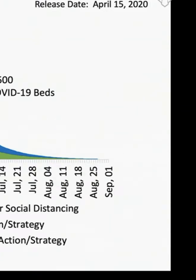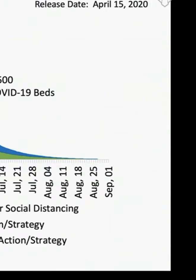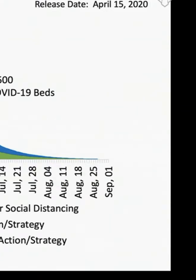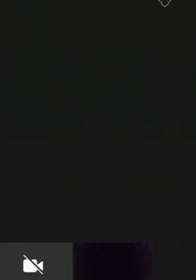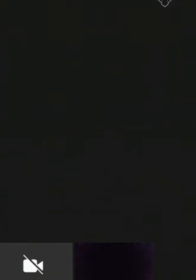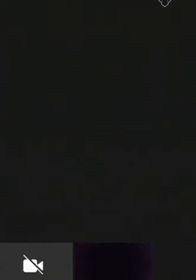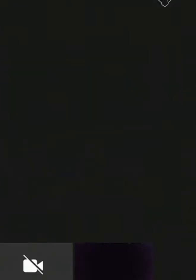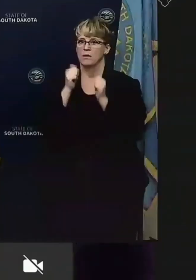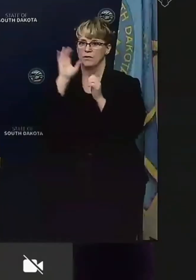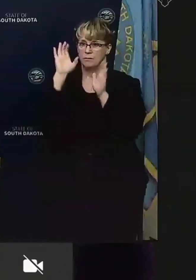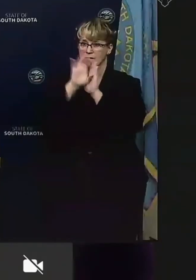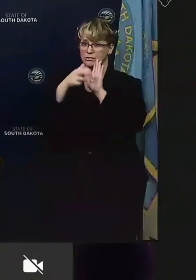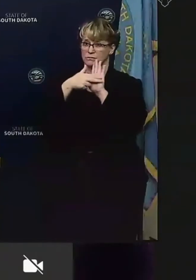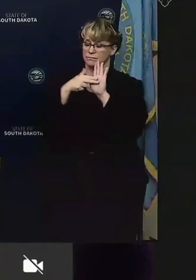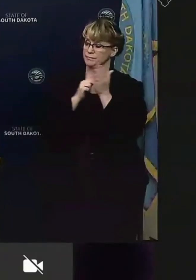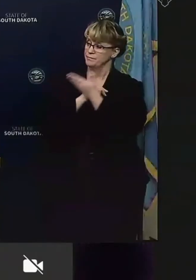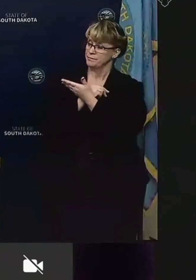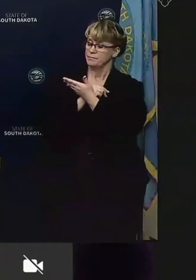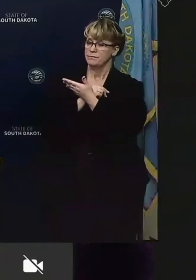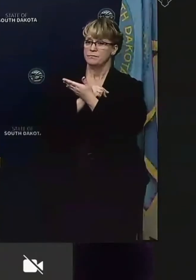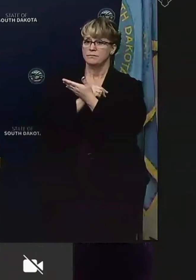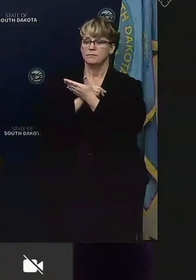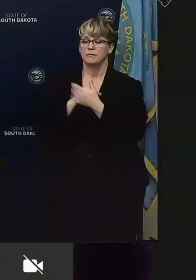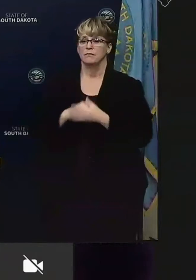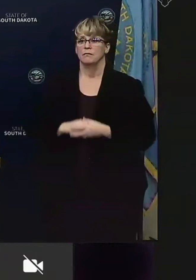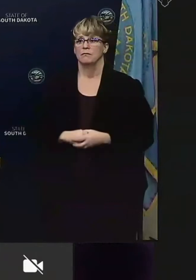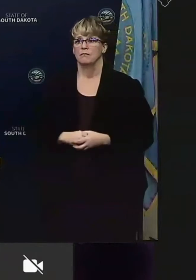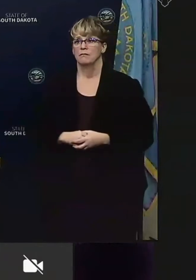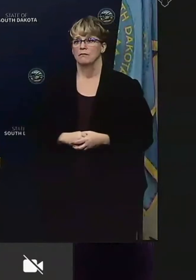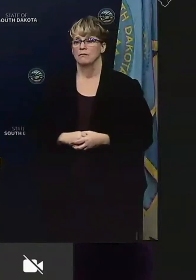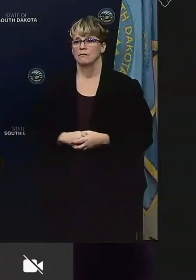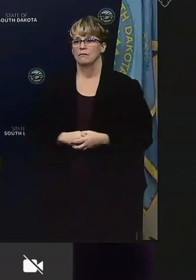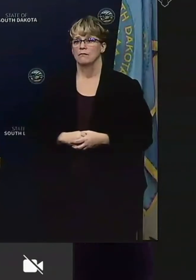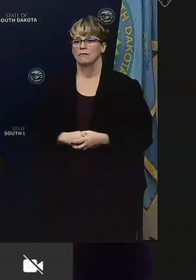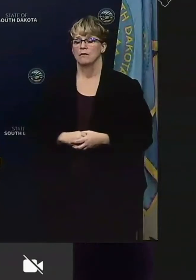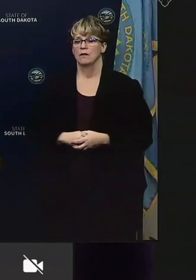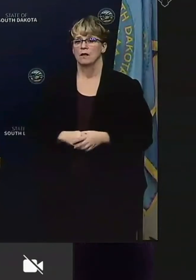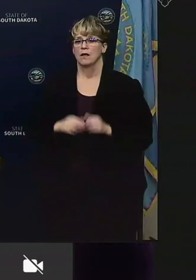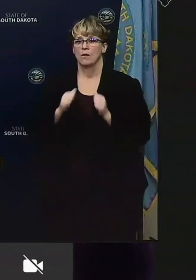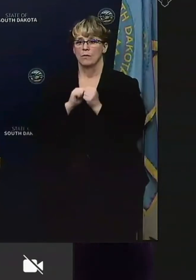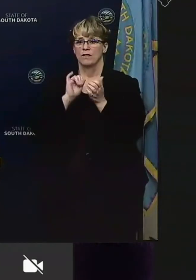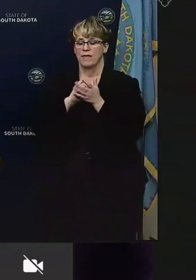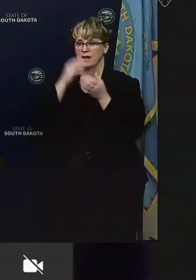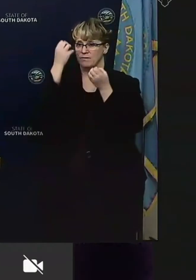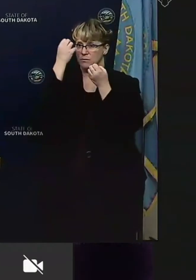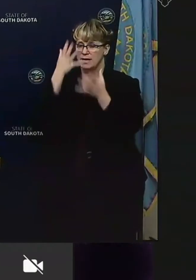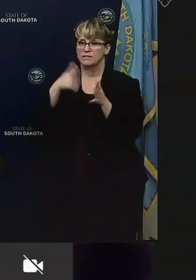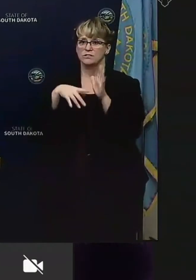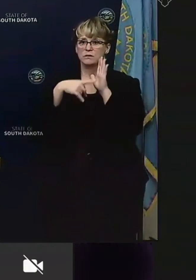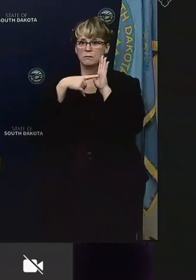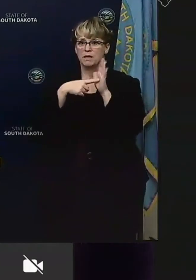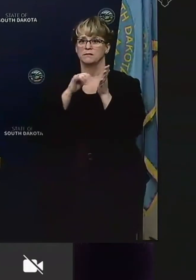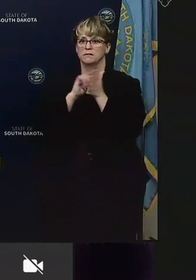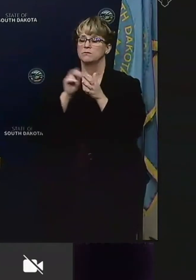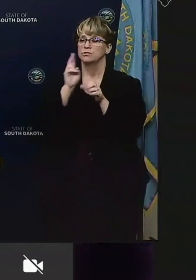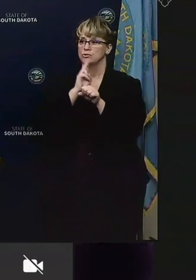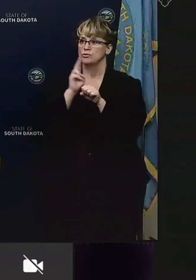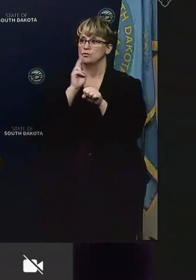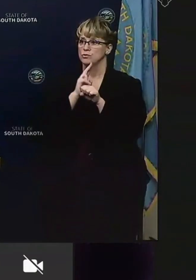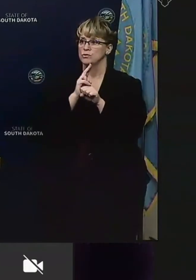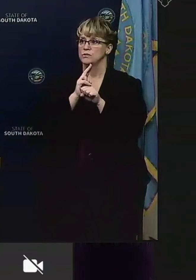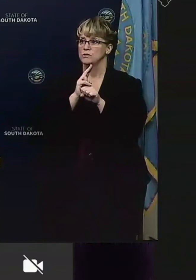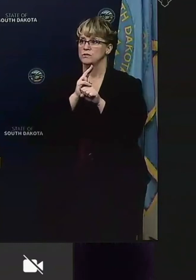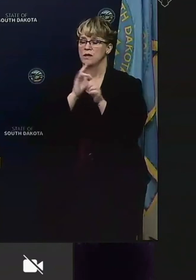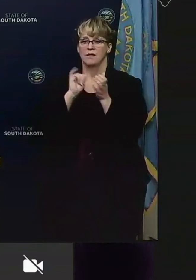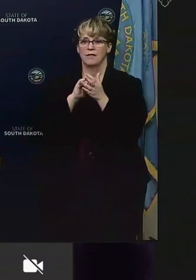at that chart that's up in front of you, according to that chart and the data and the models that we used